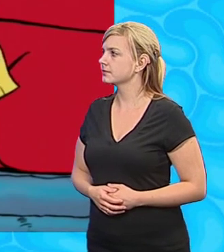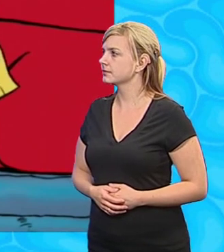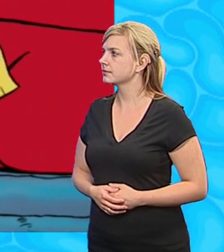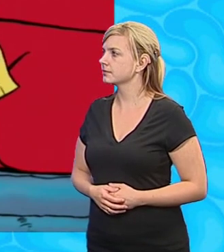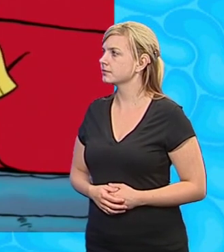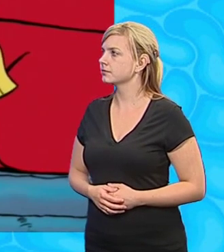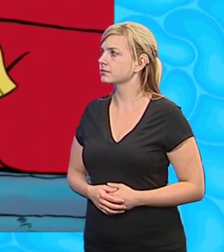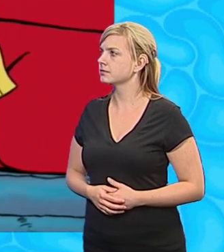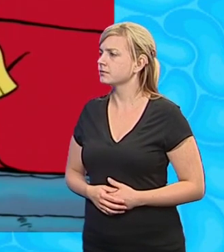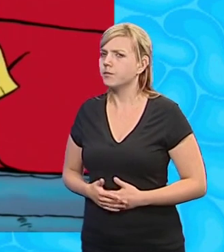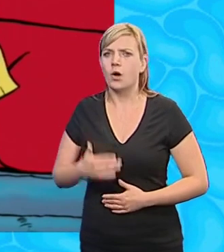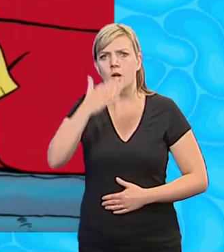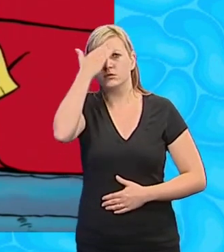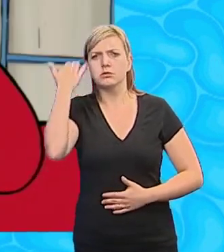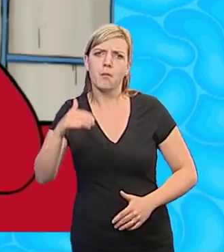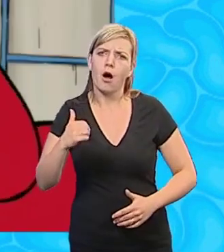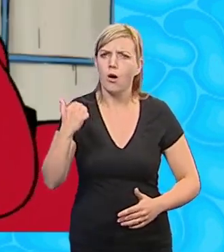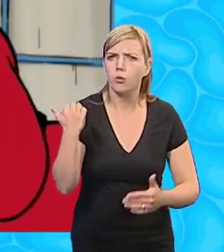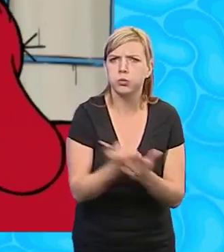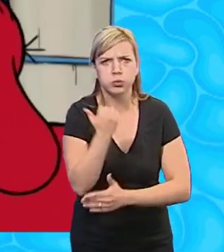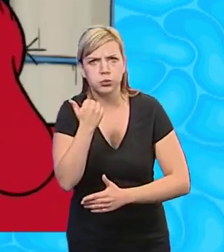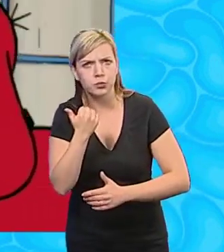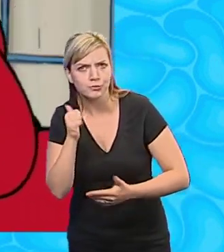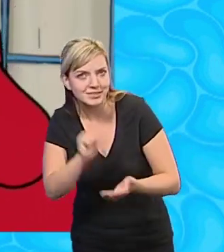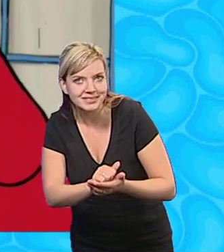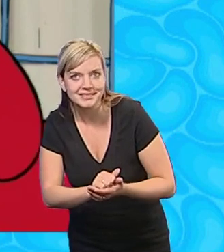Oh, isn't summer great, Clifford?